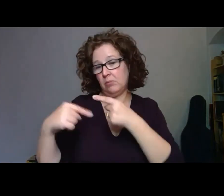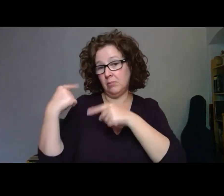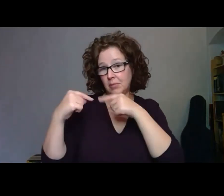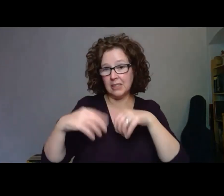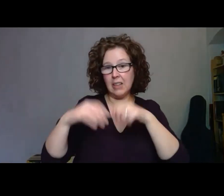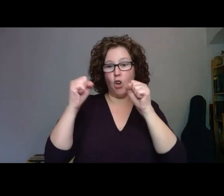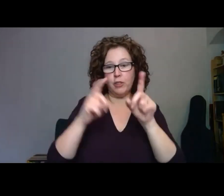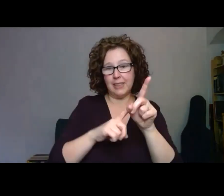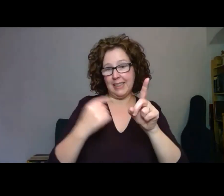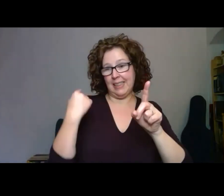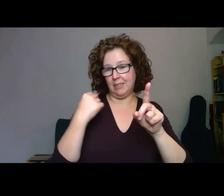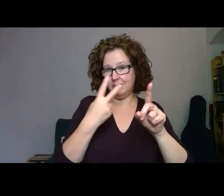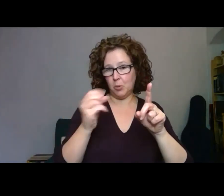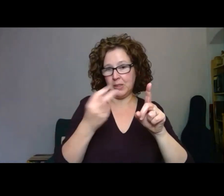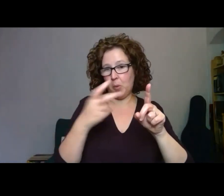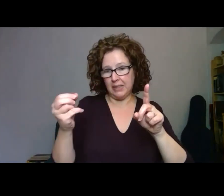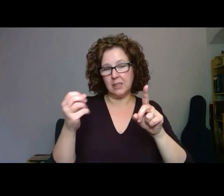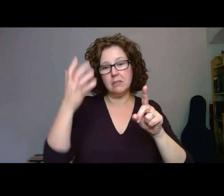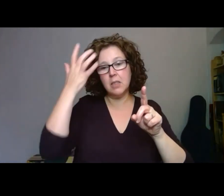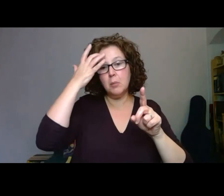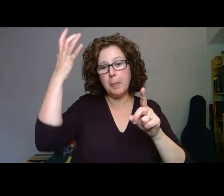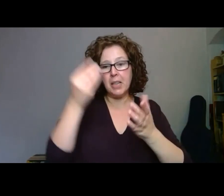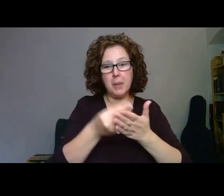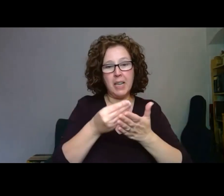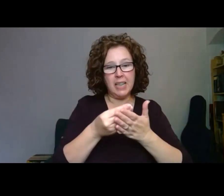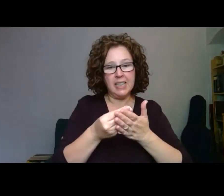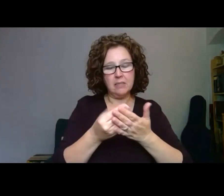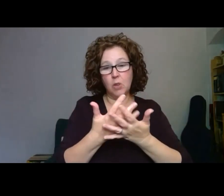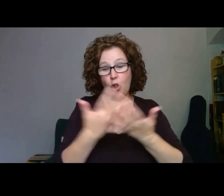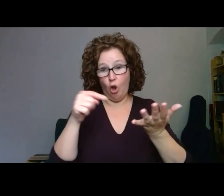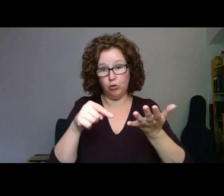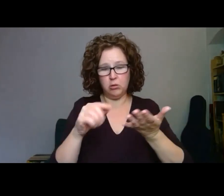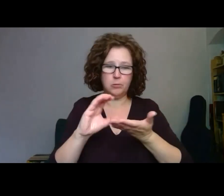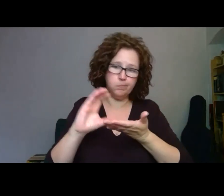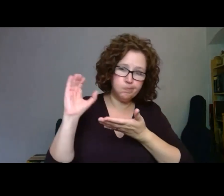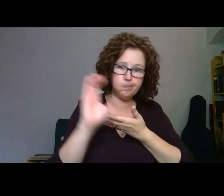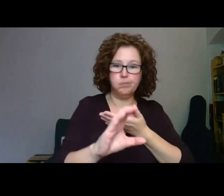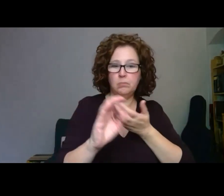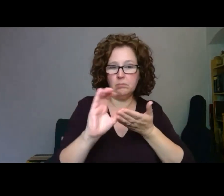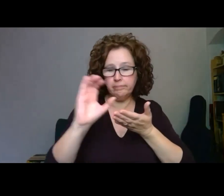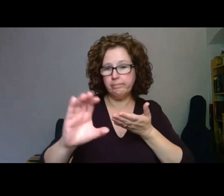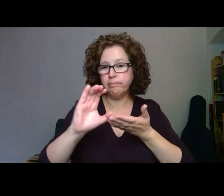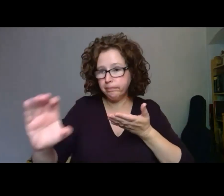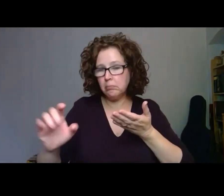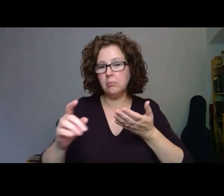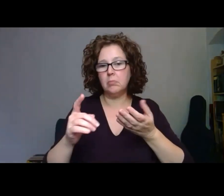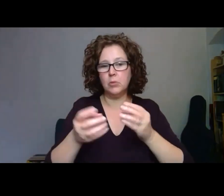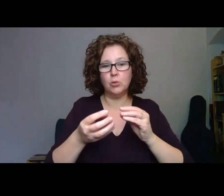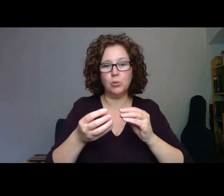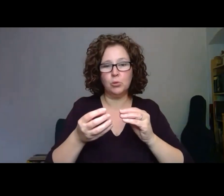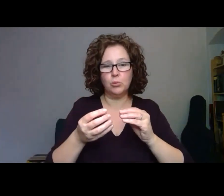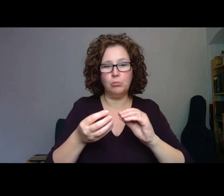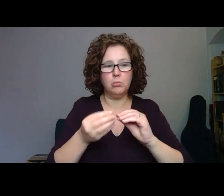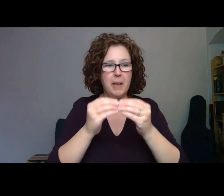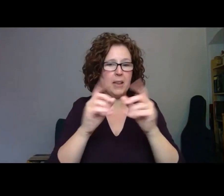year, lots of the public money were allocated to provide accessible resources